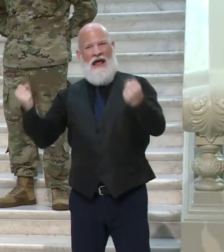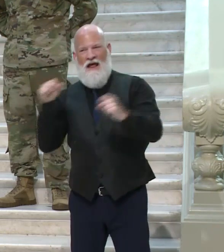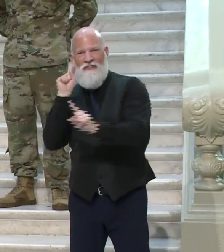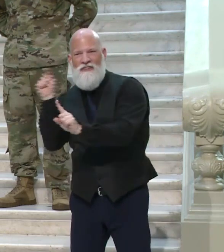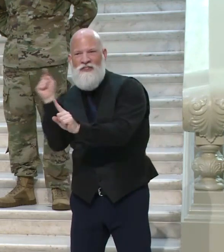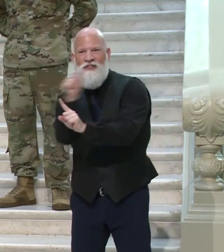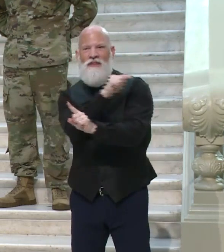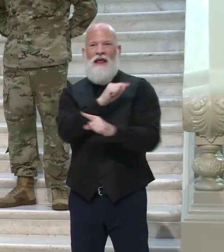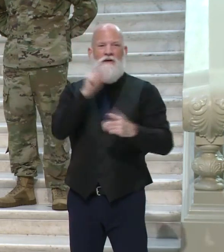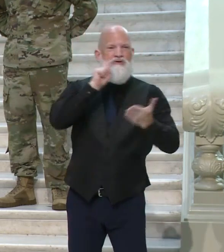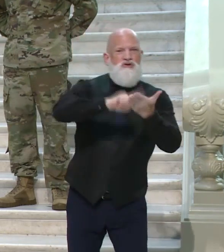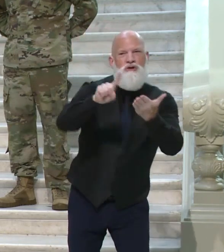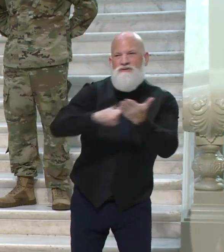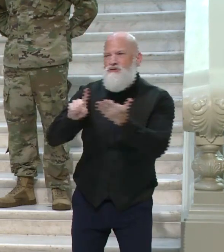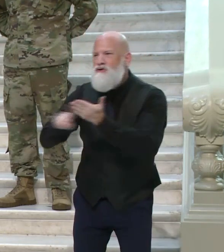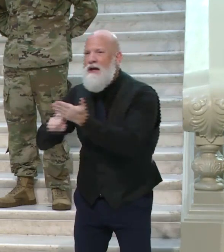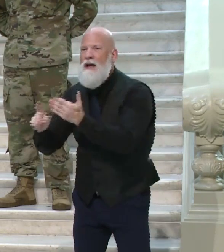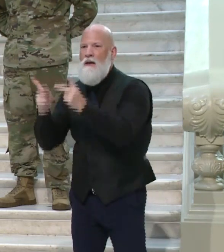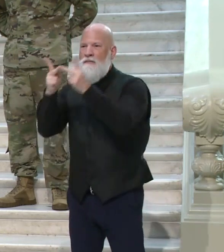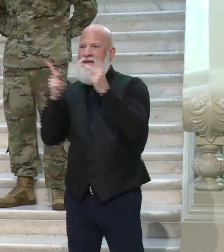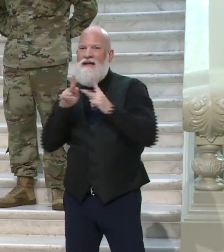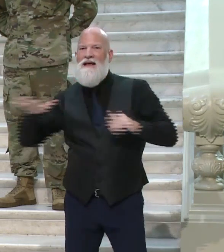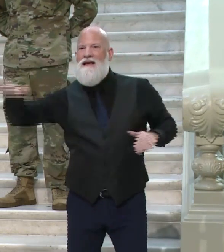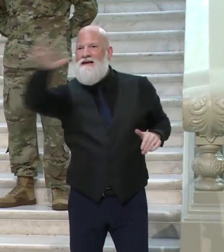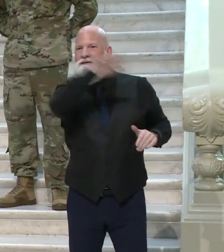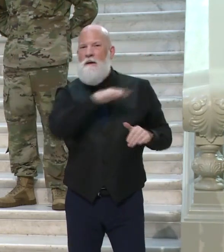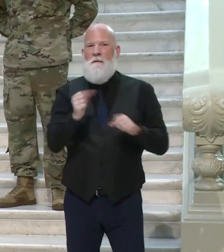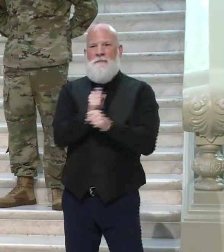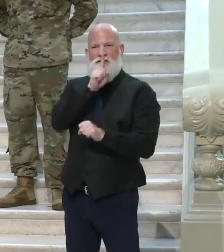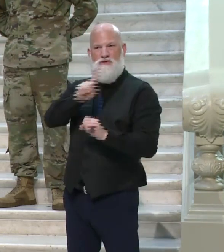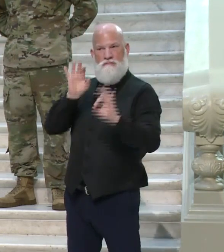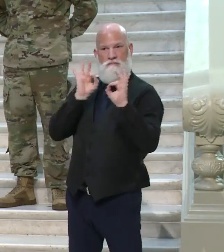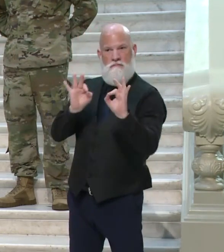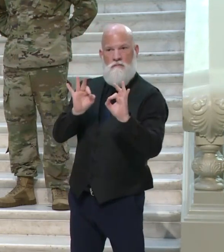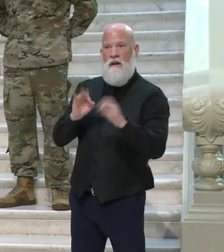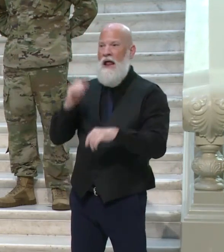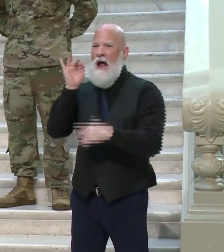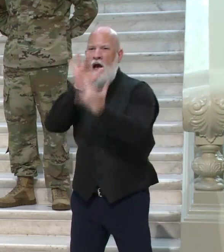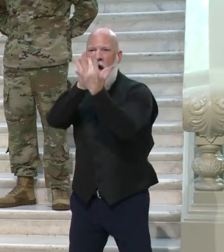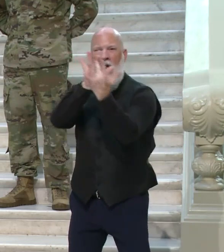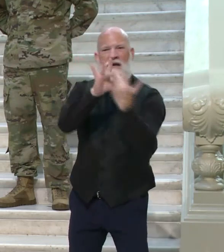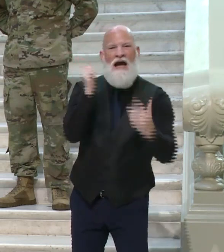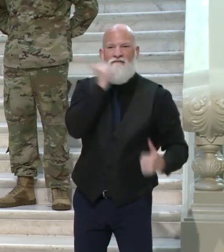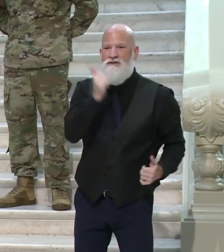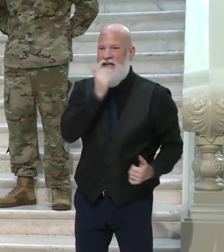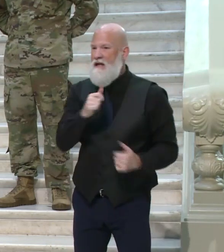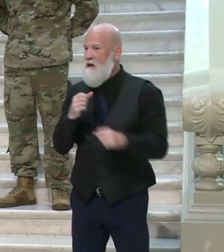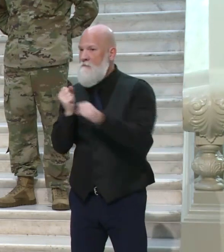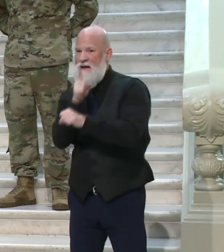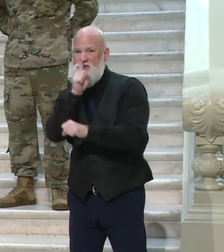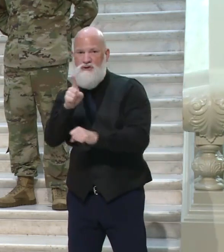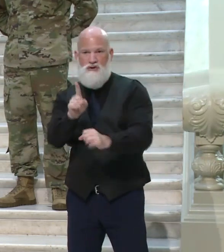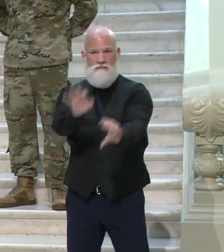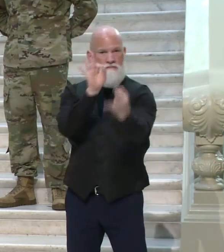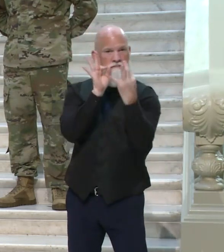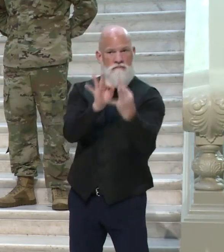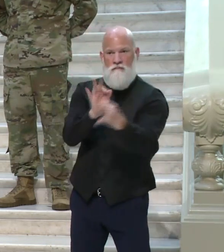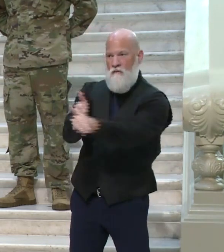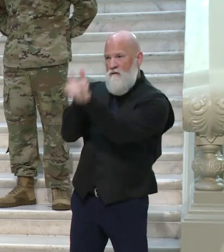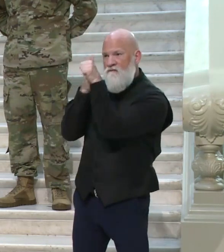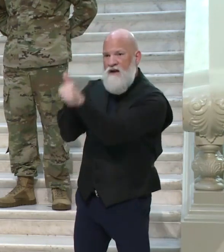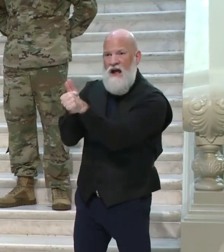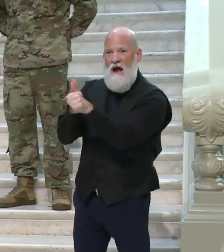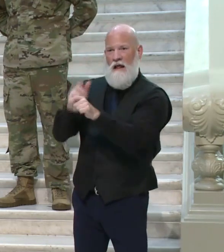accountable. Surveyors are contacting facilities daily to ensure they're utilizing appropriate resources to